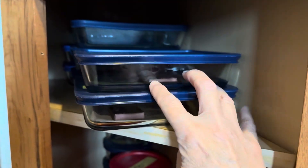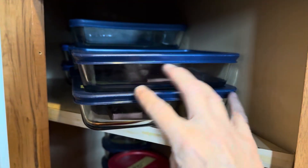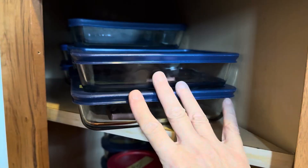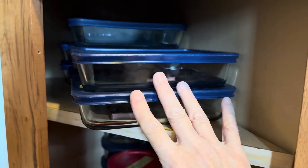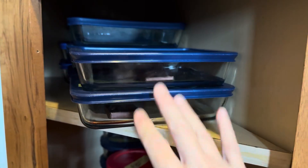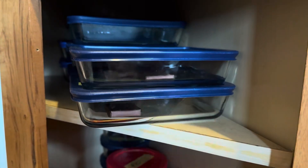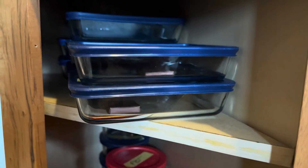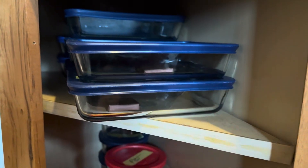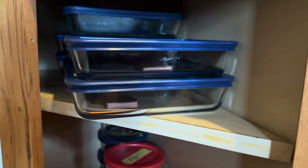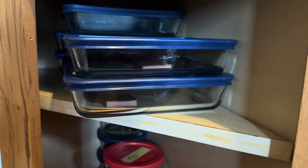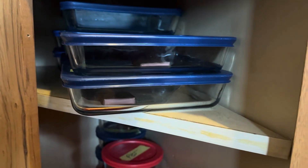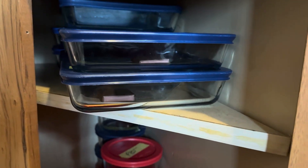up.